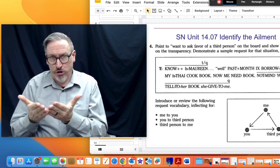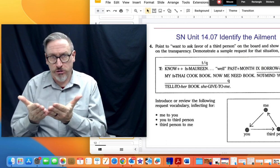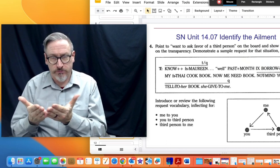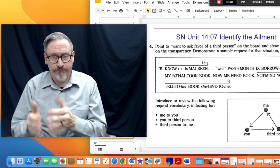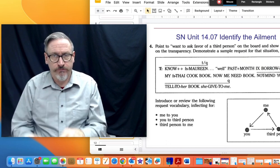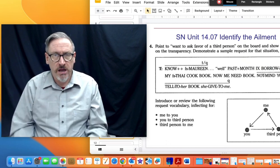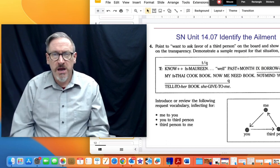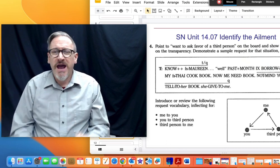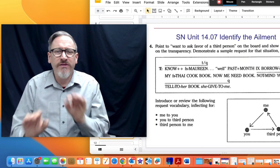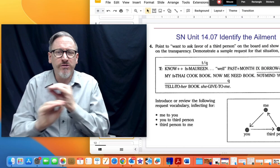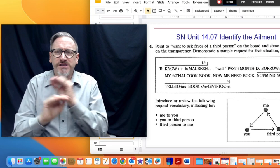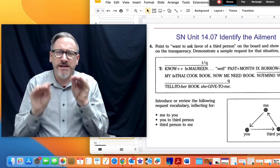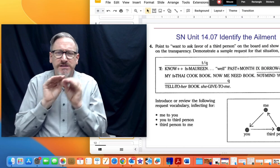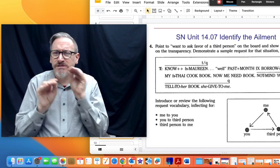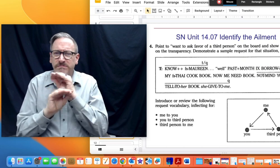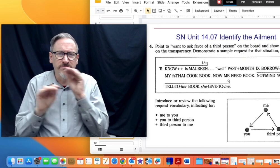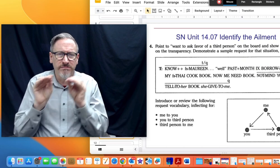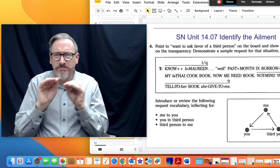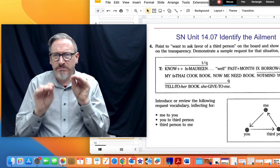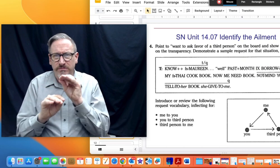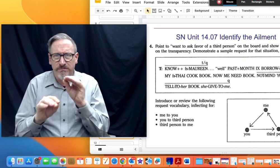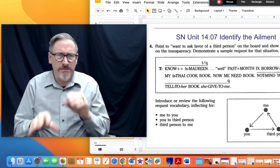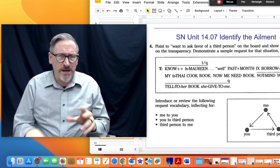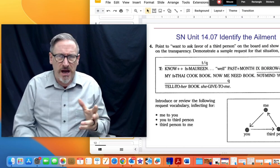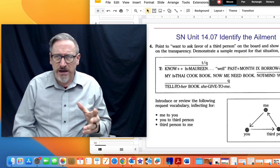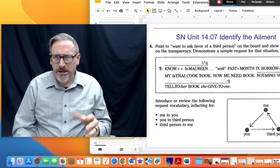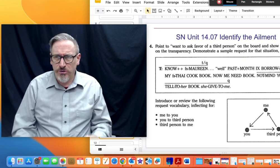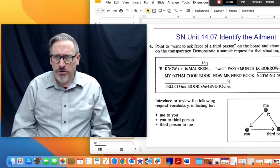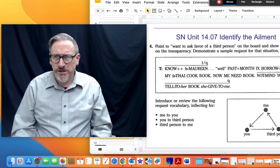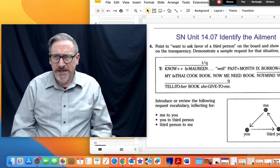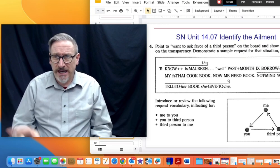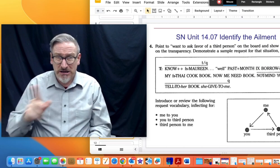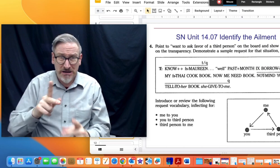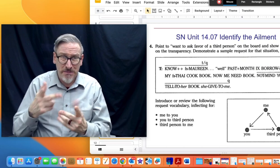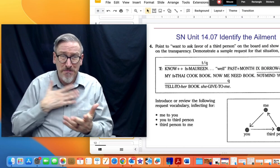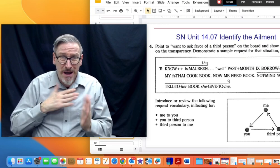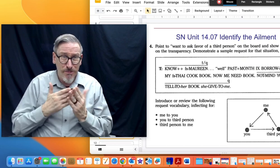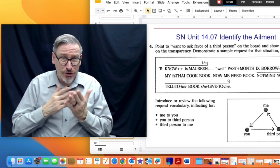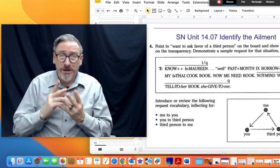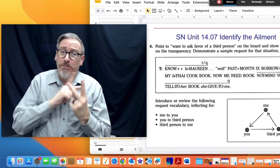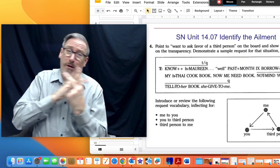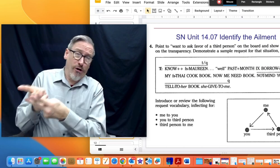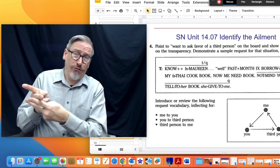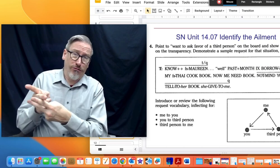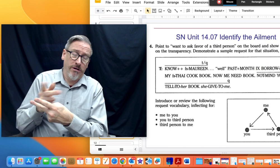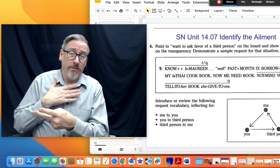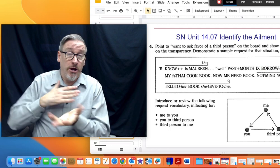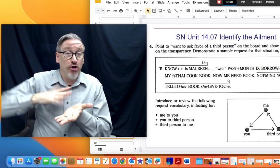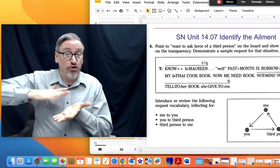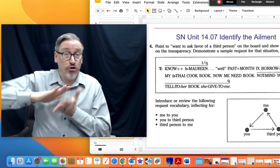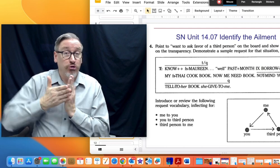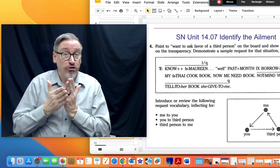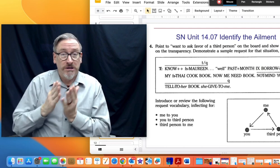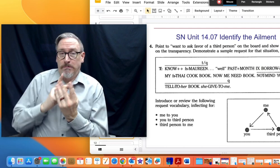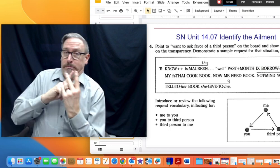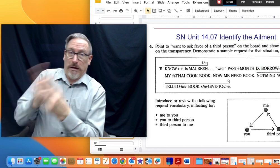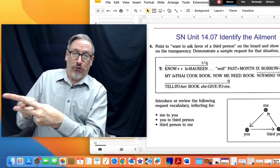cookbook, and those things you could say borrow.